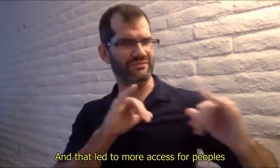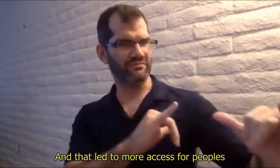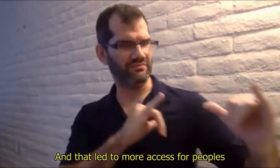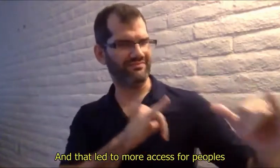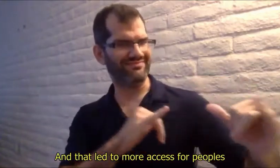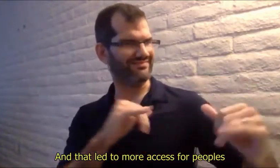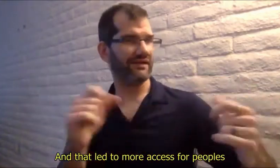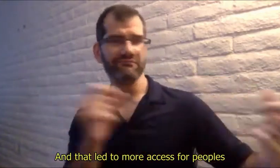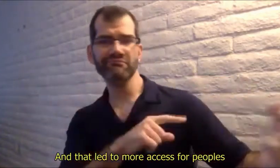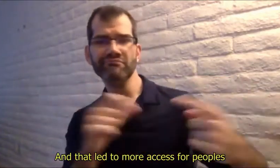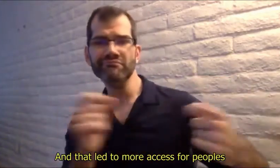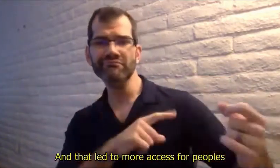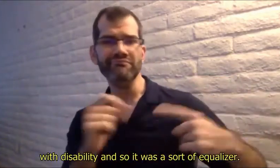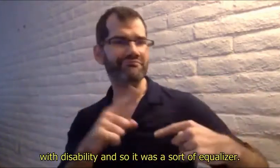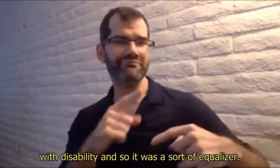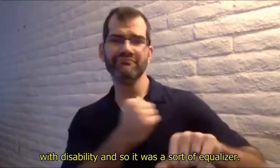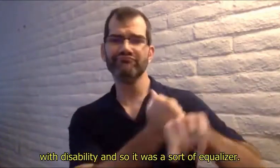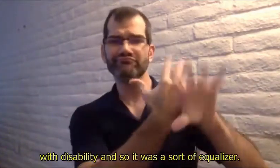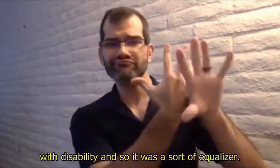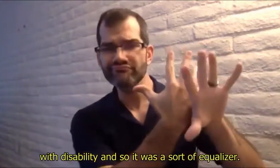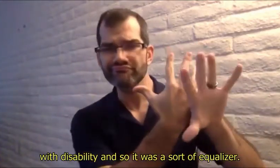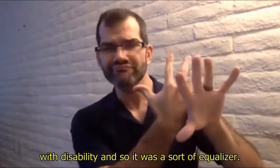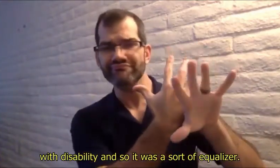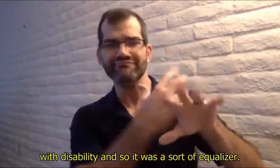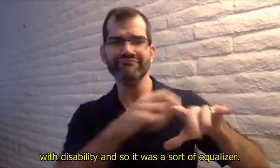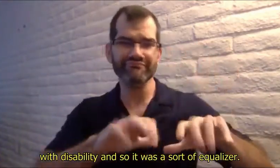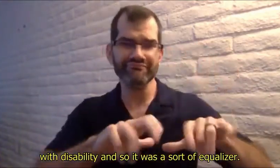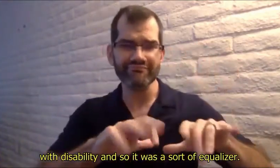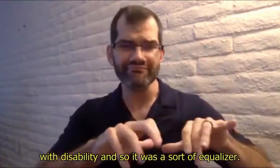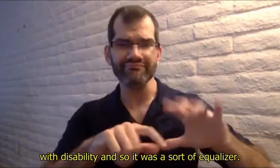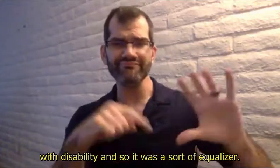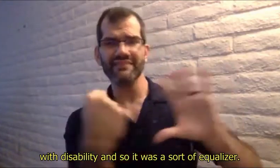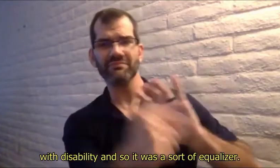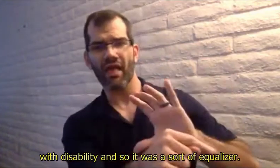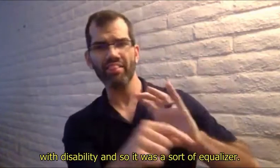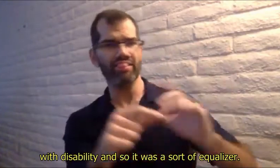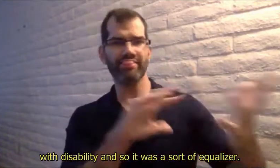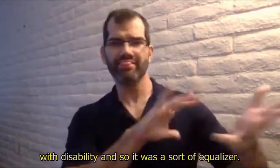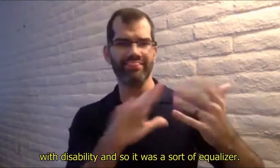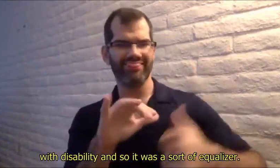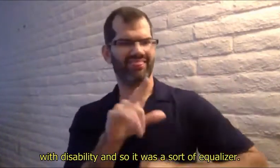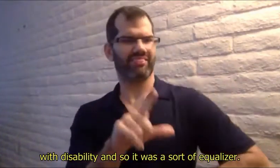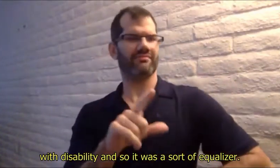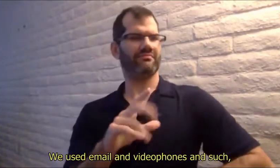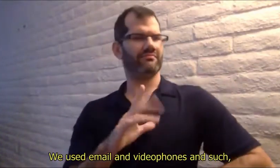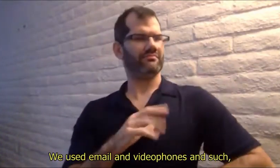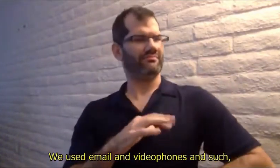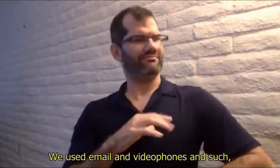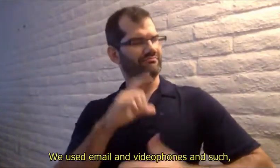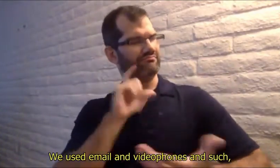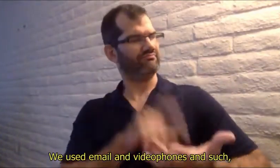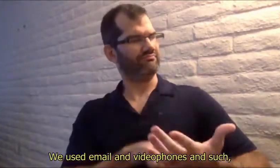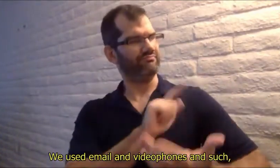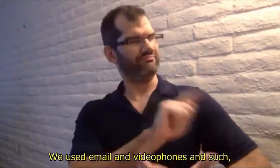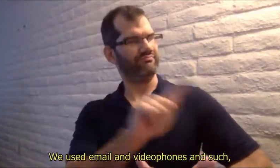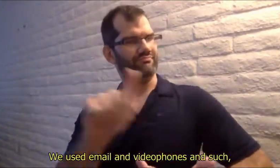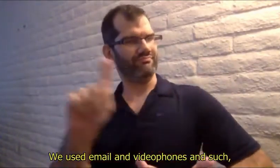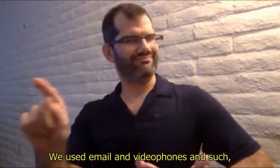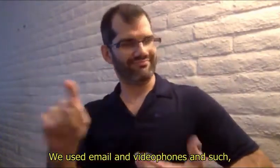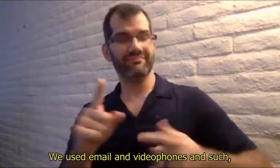access for people with disability. And so it was a sort of equalizer. We used email